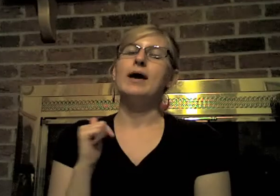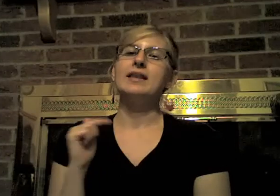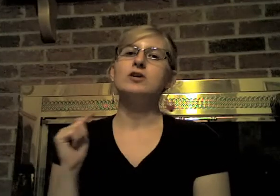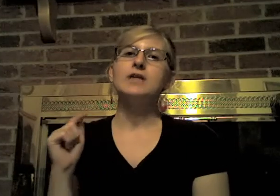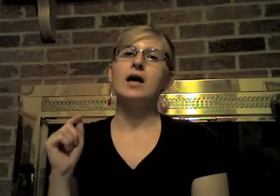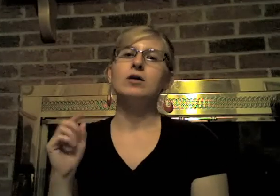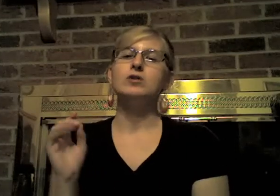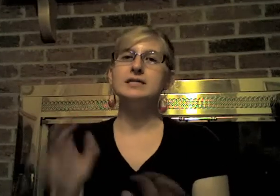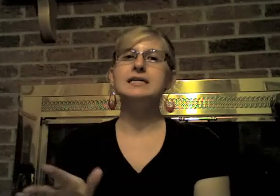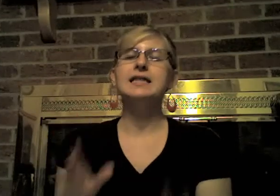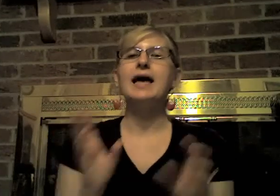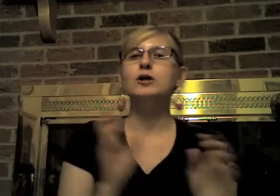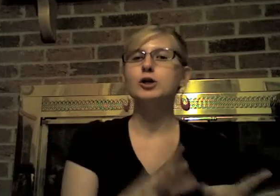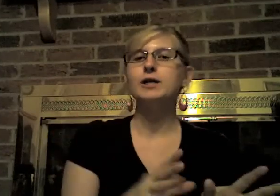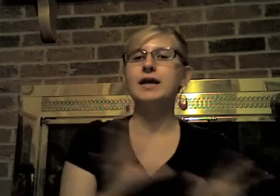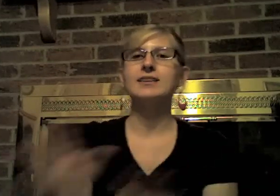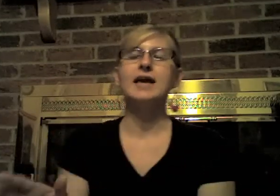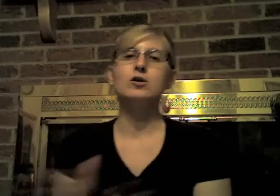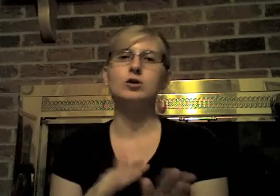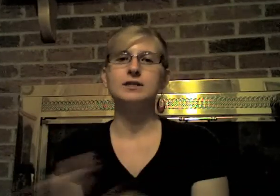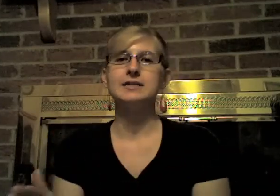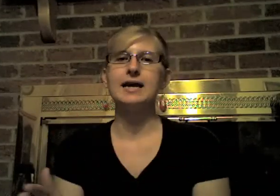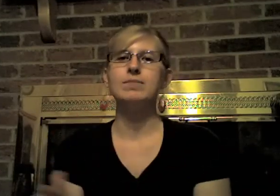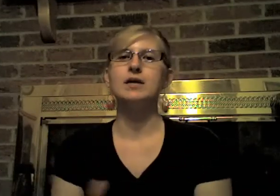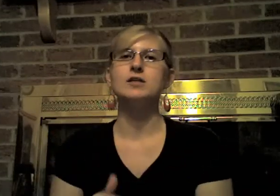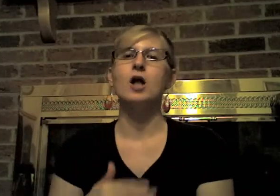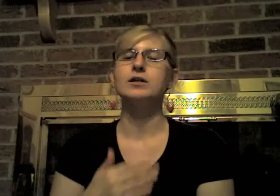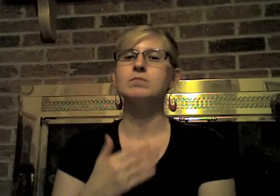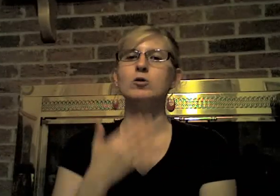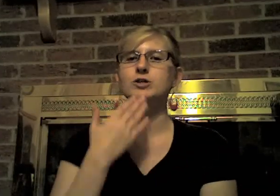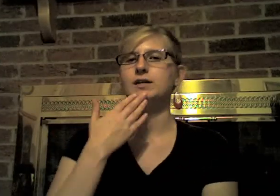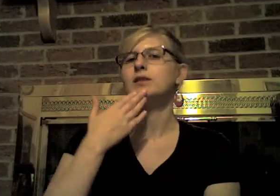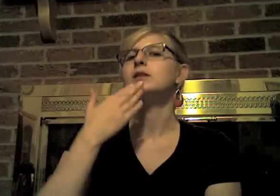that you'll tell, you can see that good and thank you look the same. It's all in the motion.